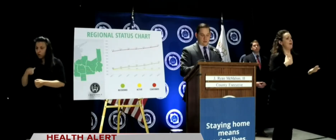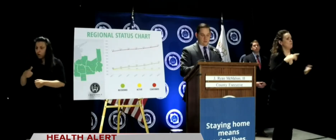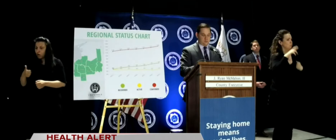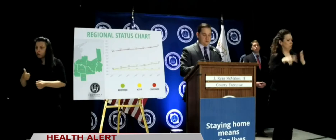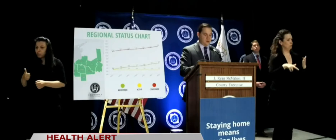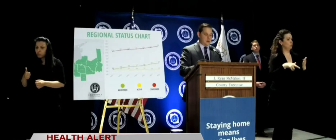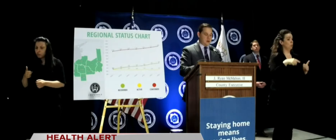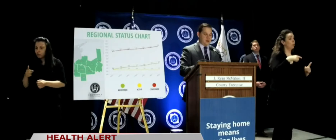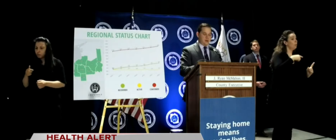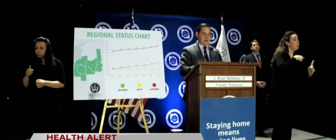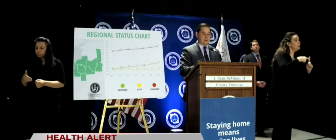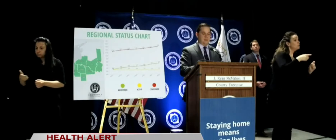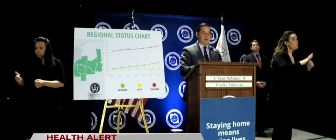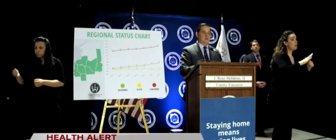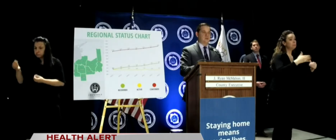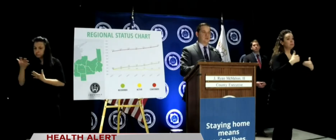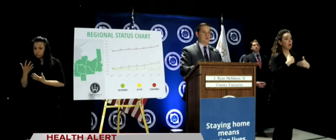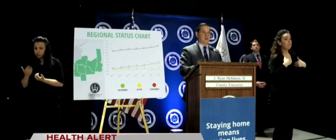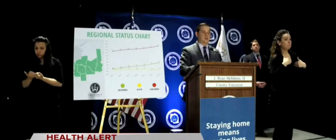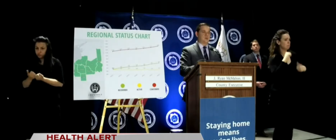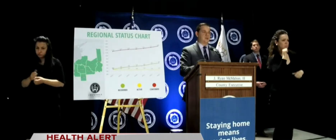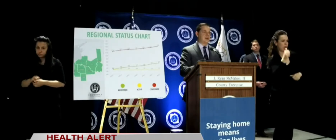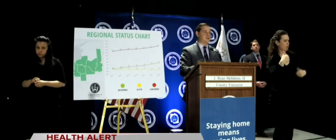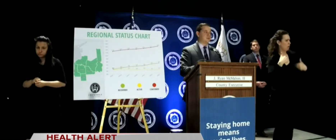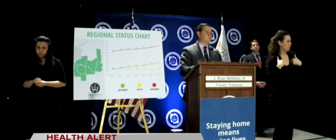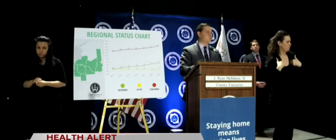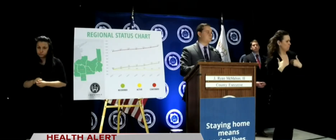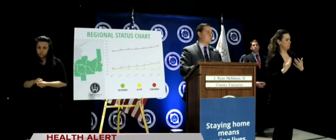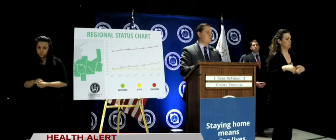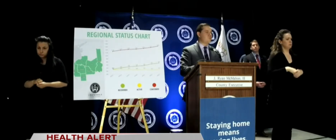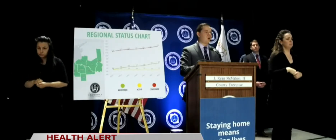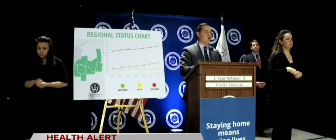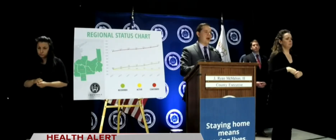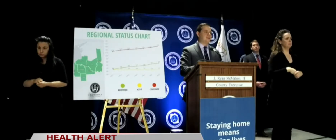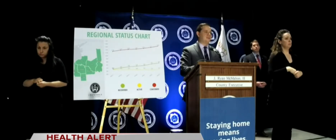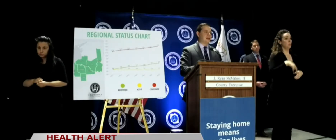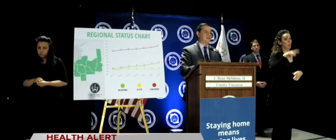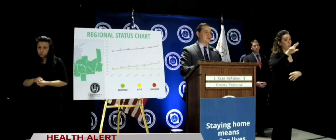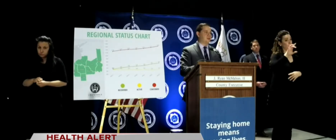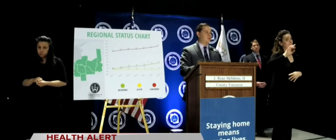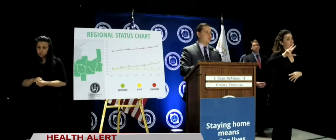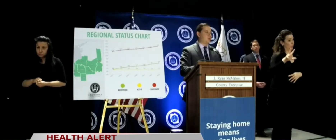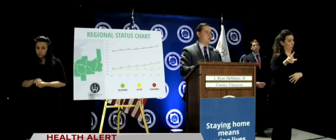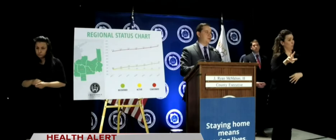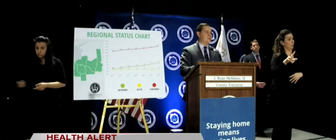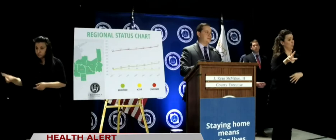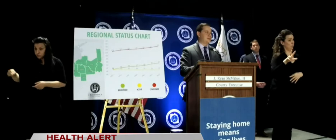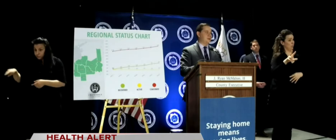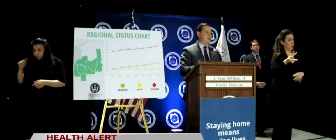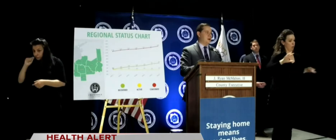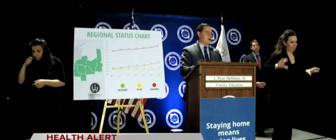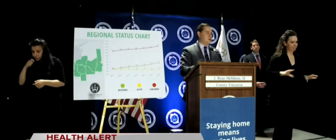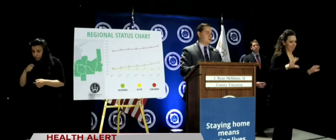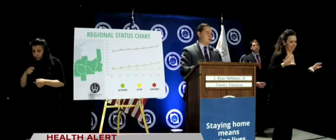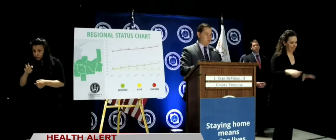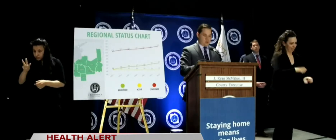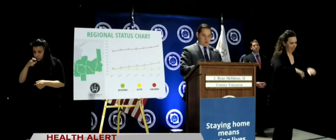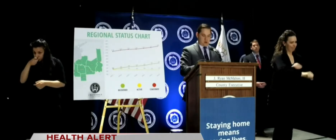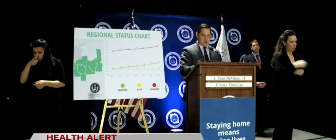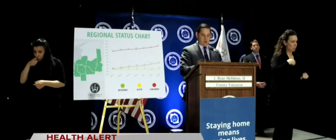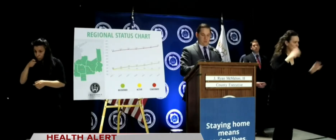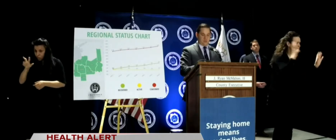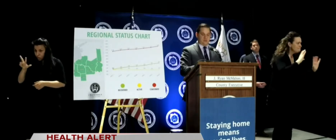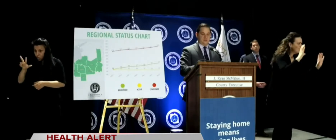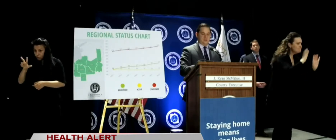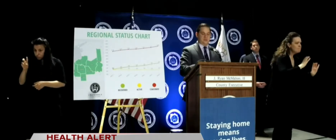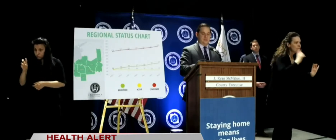the negatives. Again, many of these 383 tests, proactive testing of employees. So